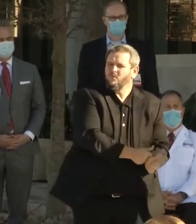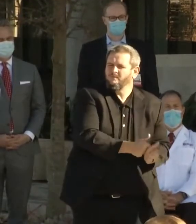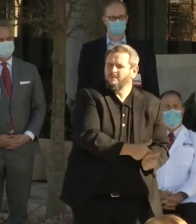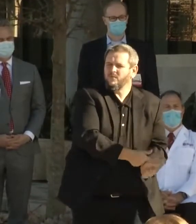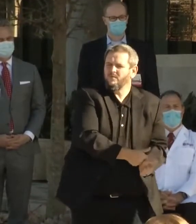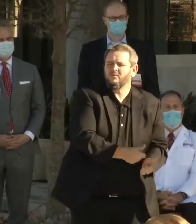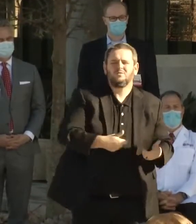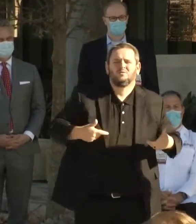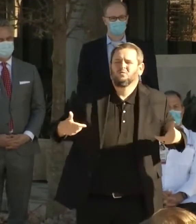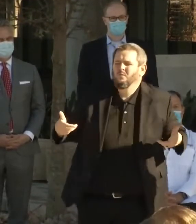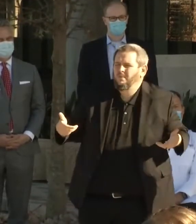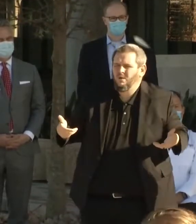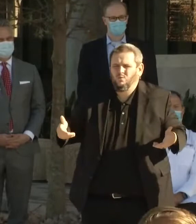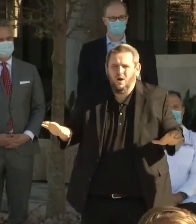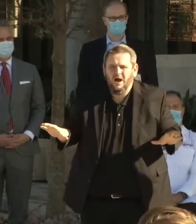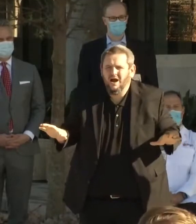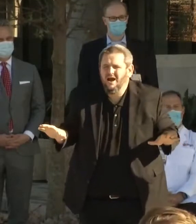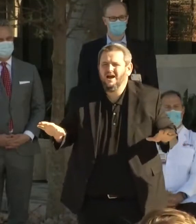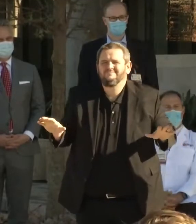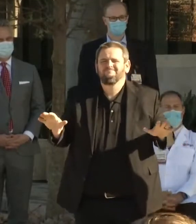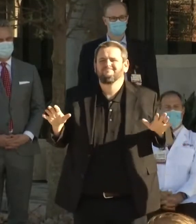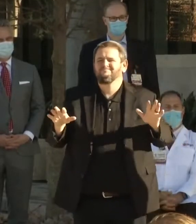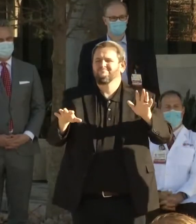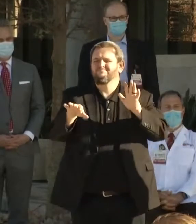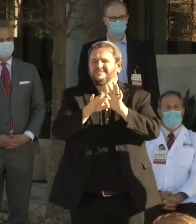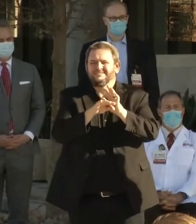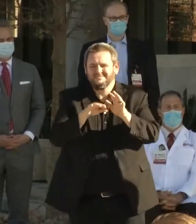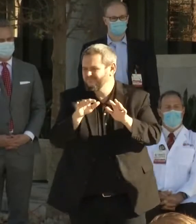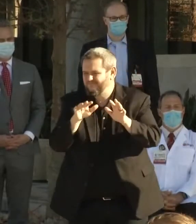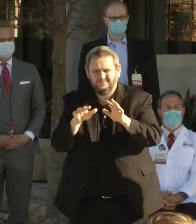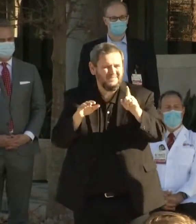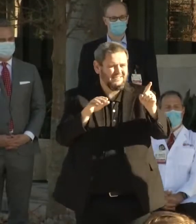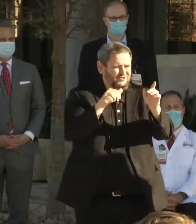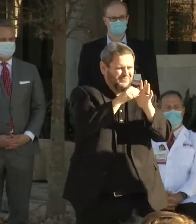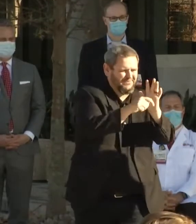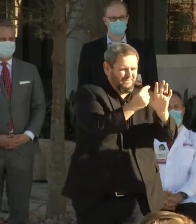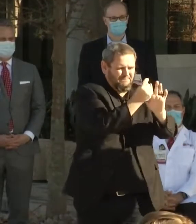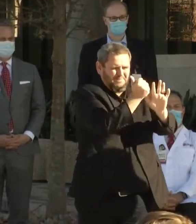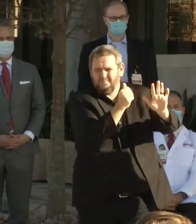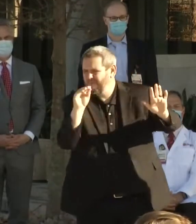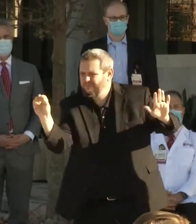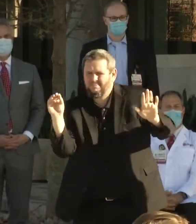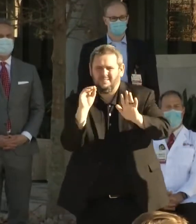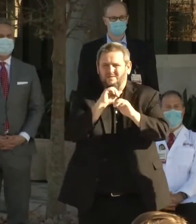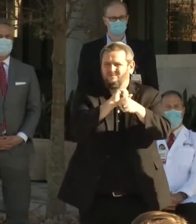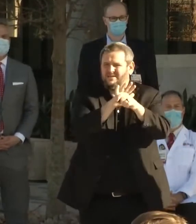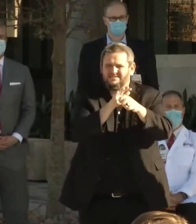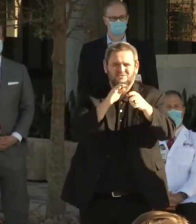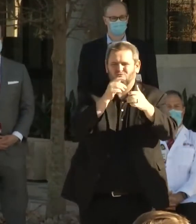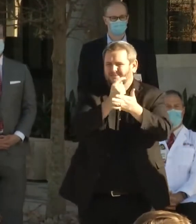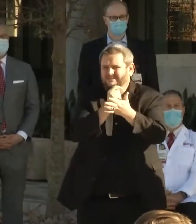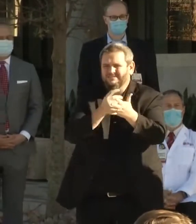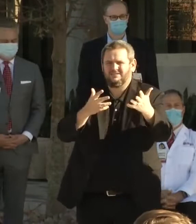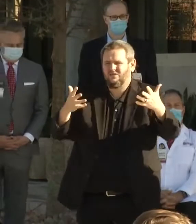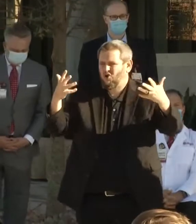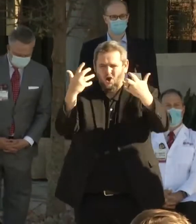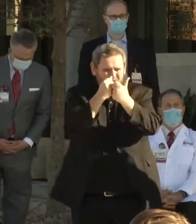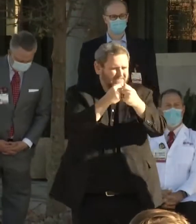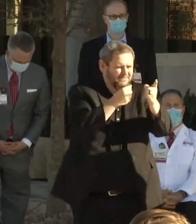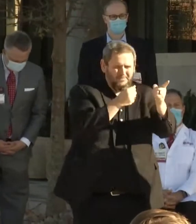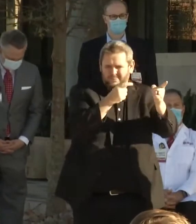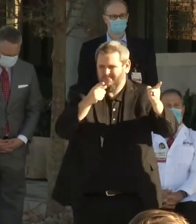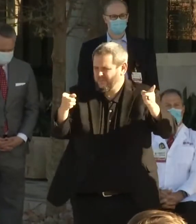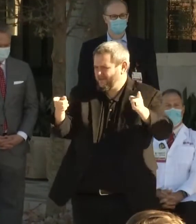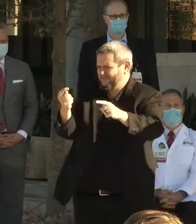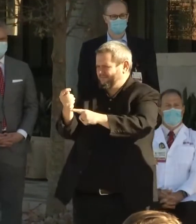non-COVID. Patients who come to us with heart disease are as important as patients who come to us with COVID. But again, wearing your